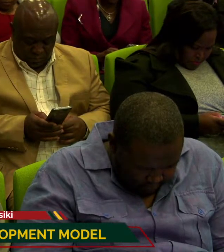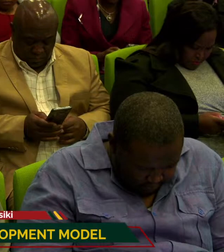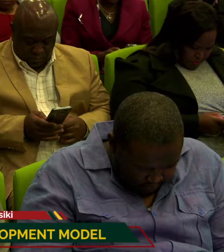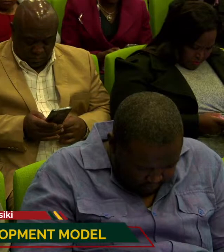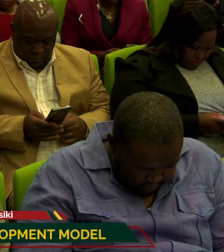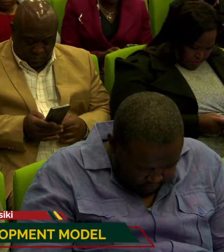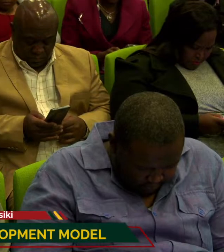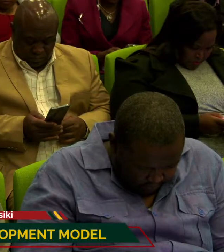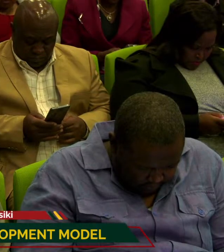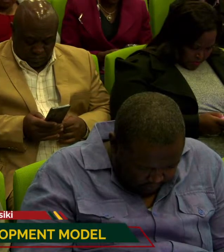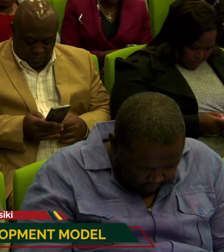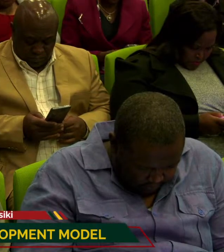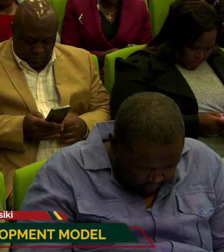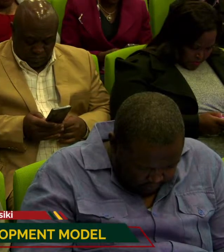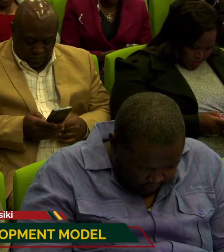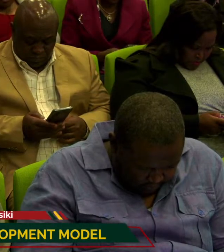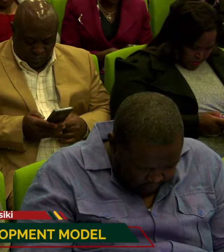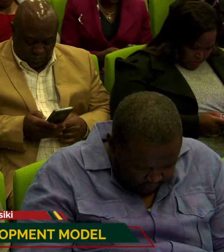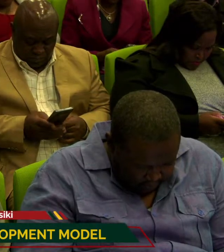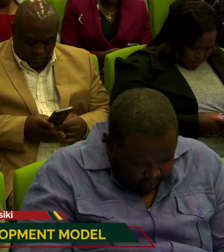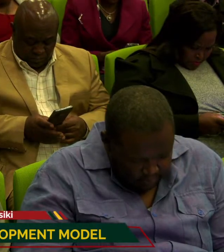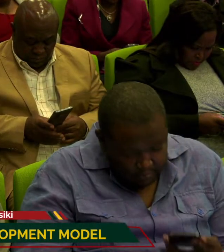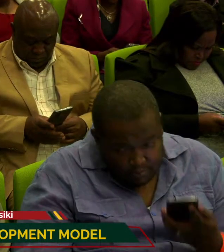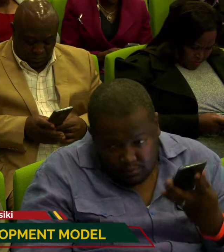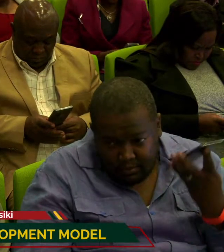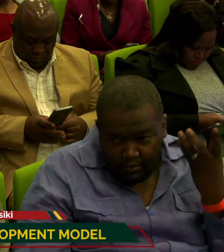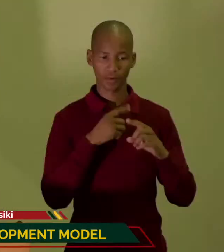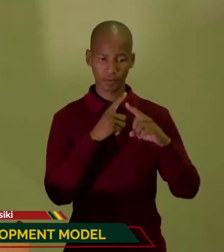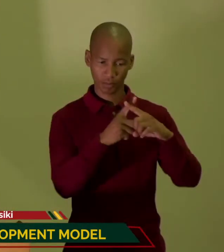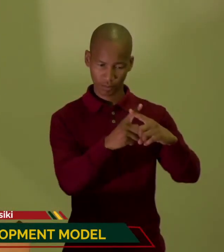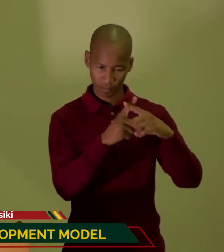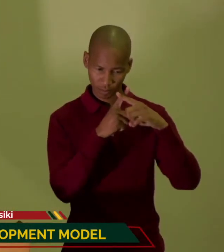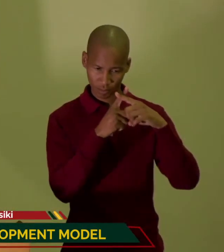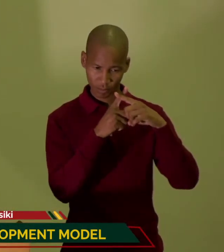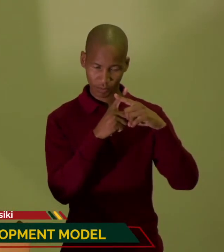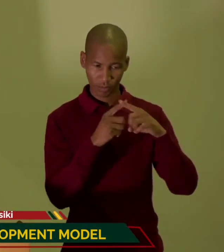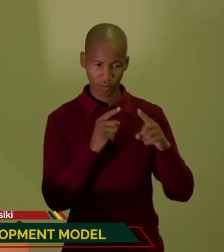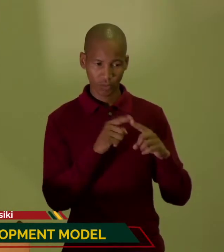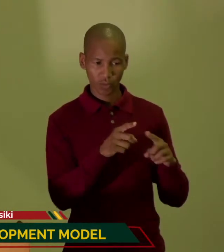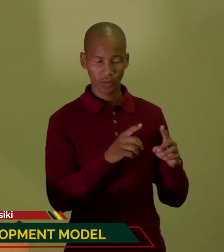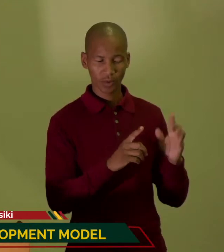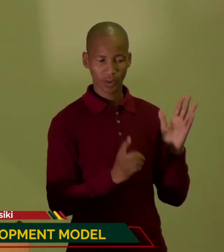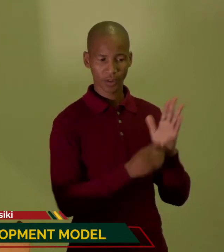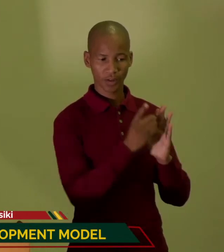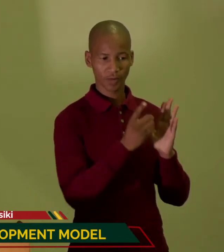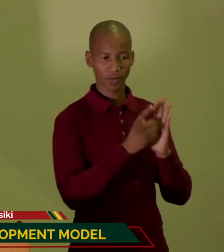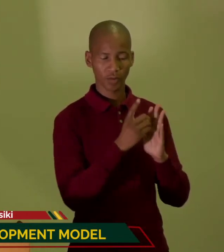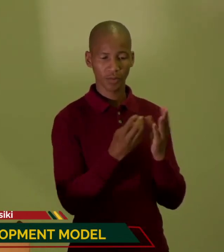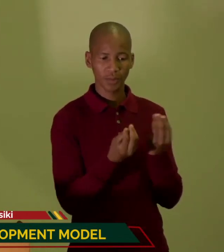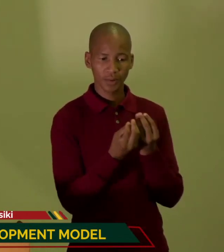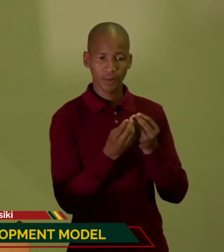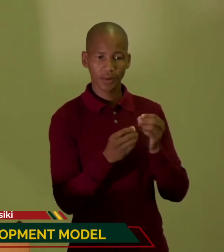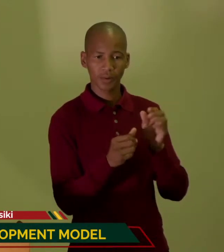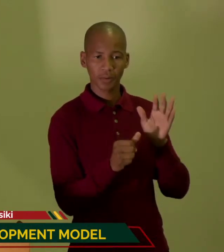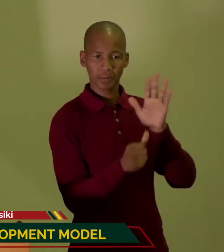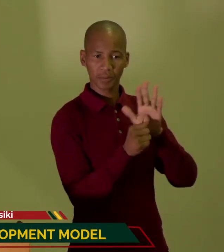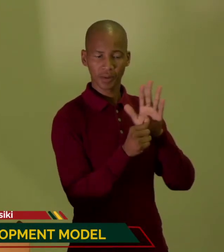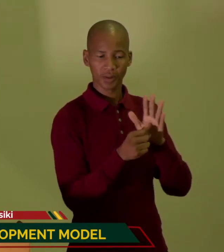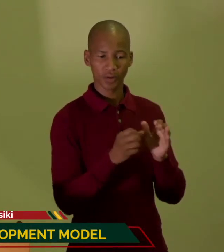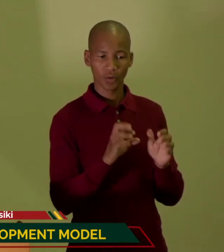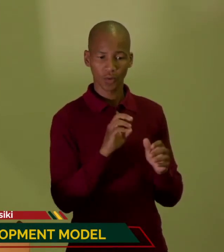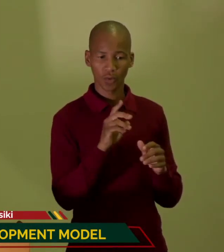model? And zooming into the development priorities of OR Tambo